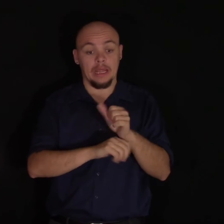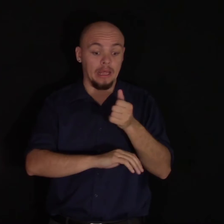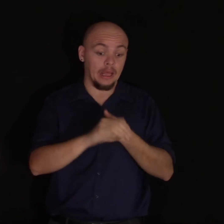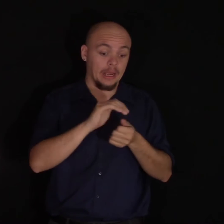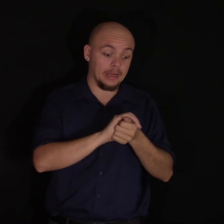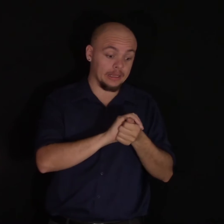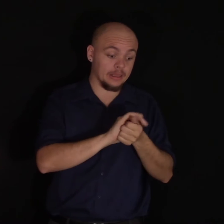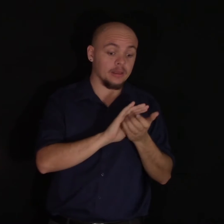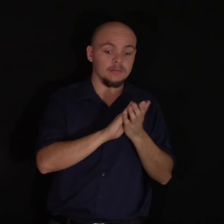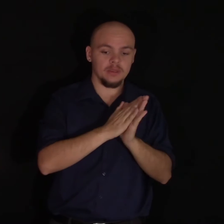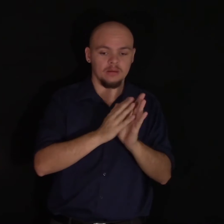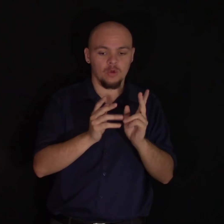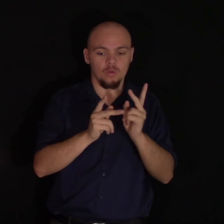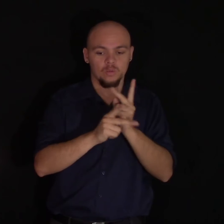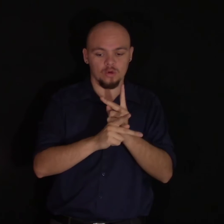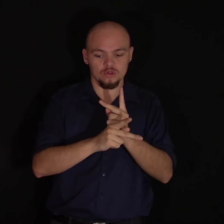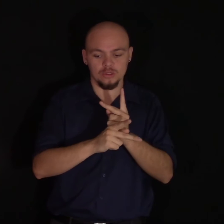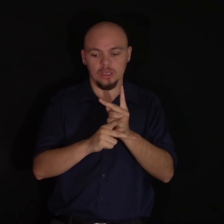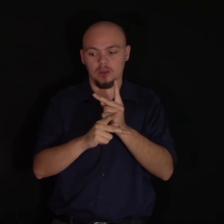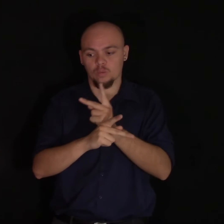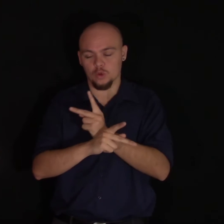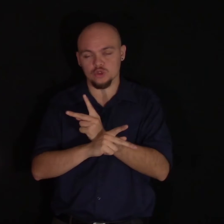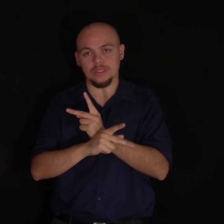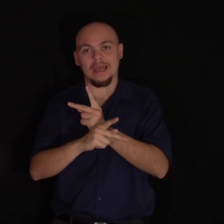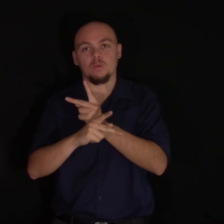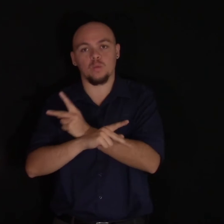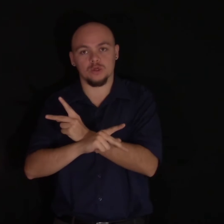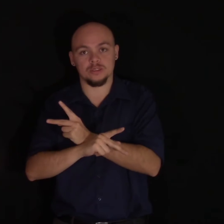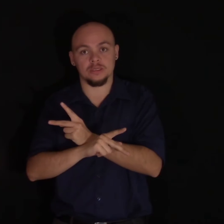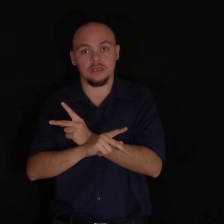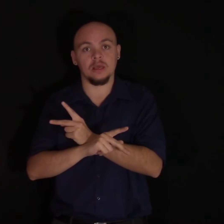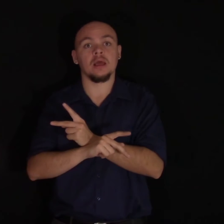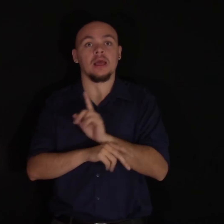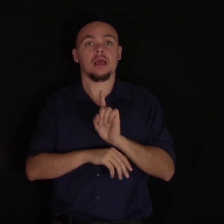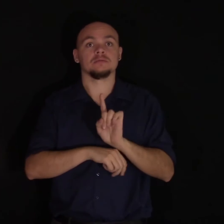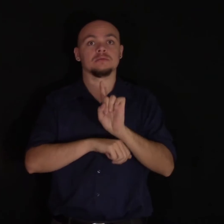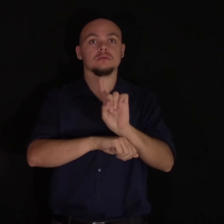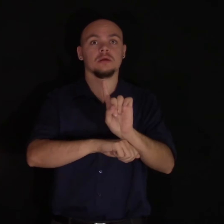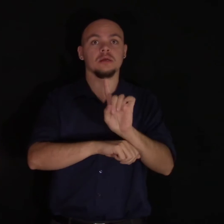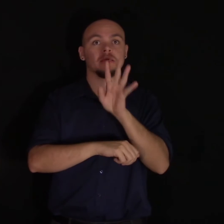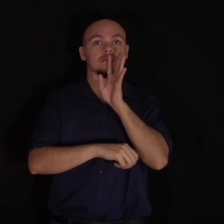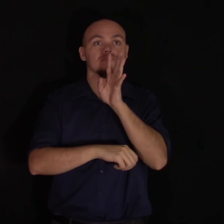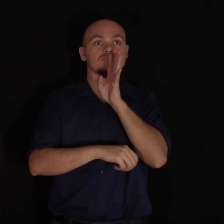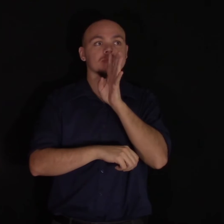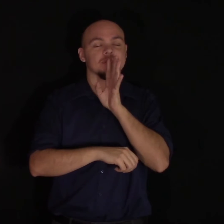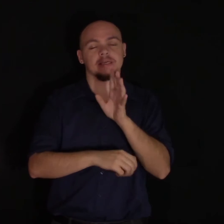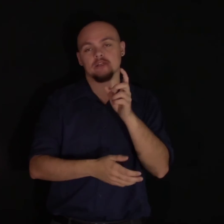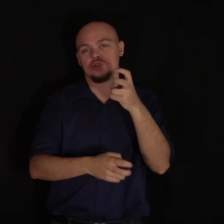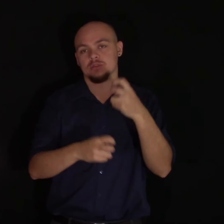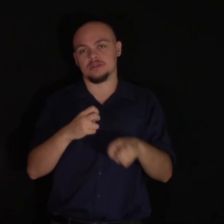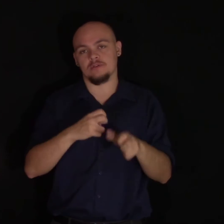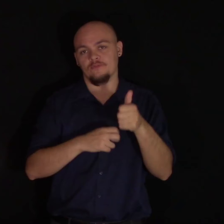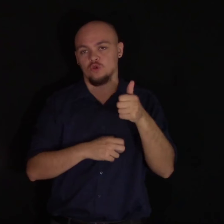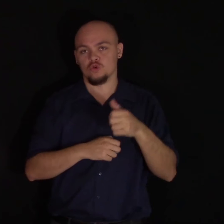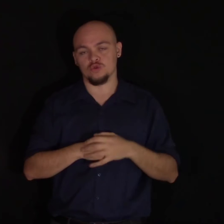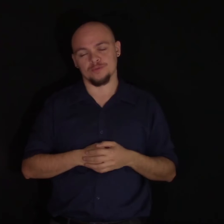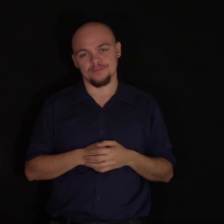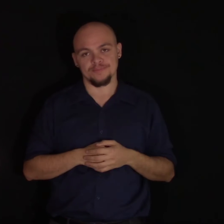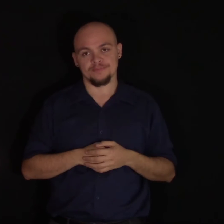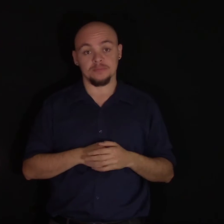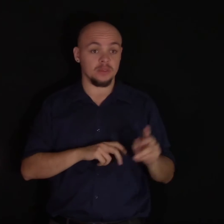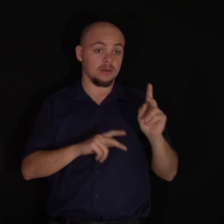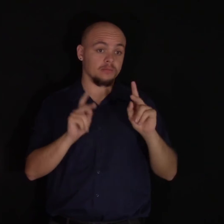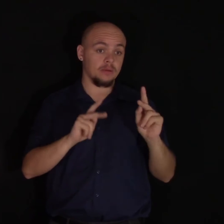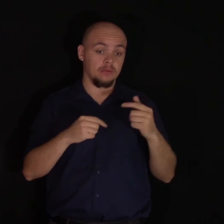harder to step forward and speak out. In fact, even now, when I was talking to people about